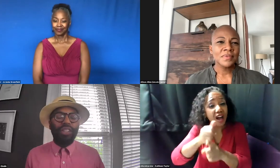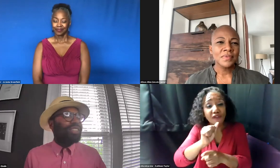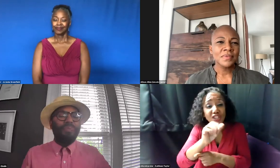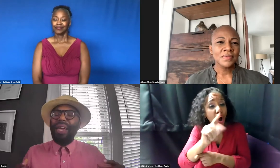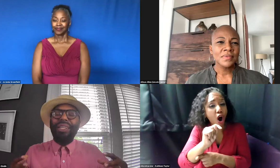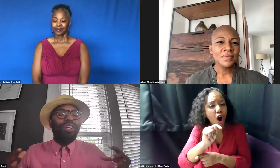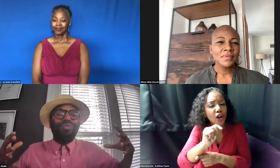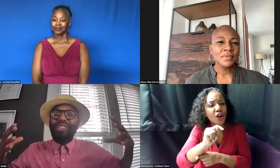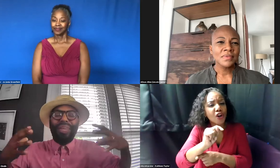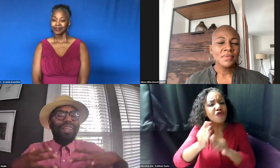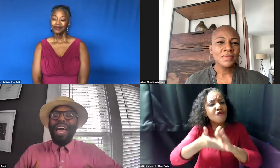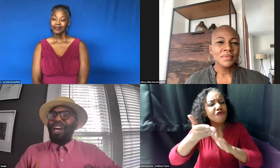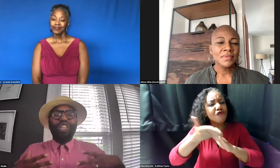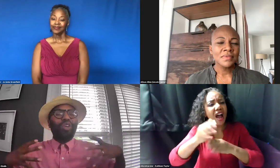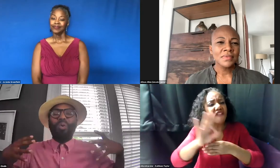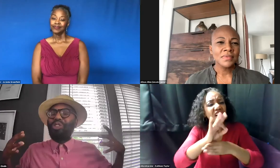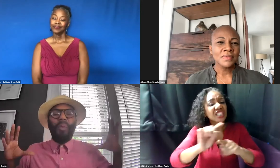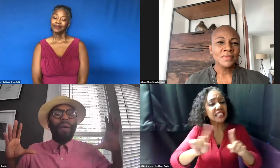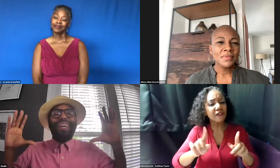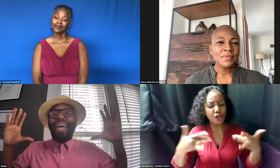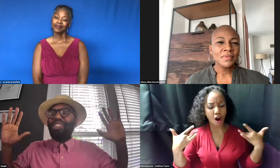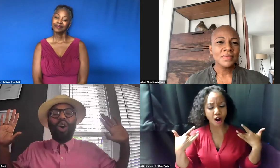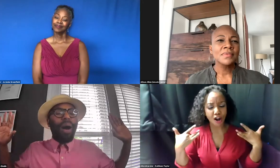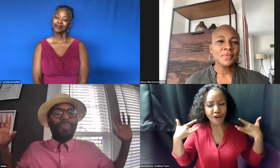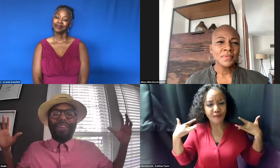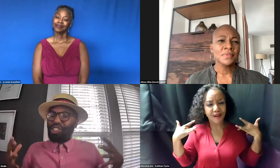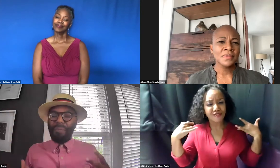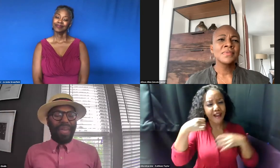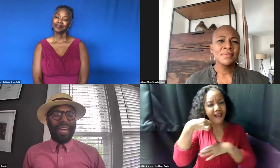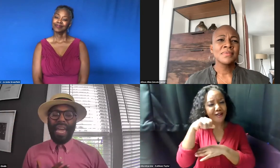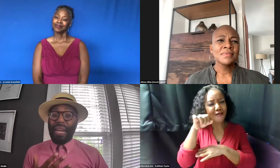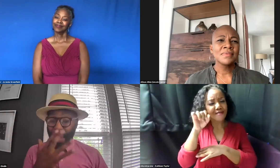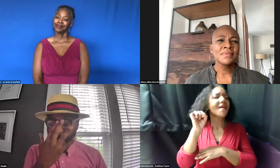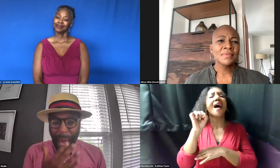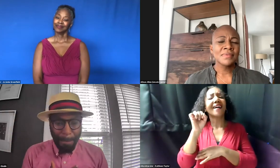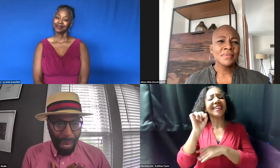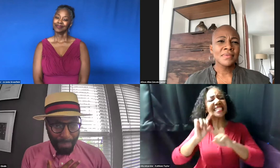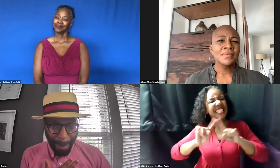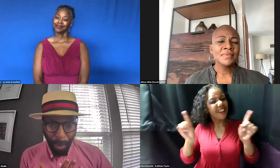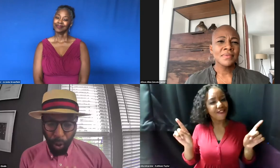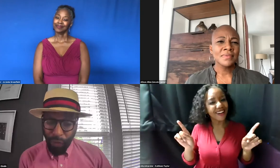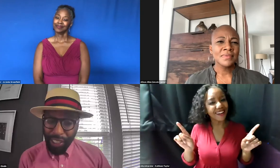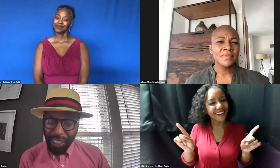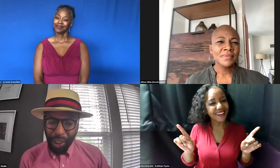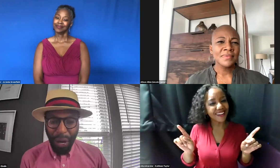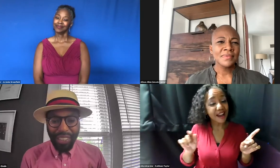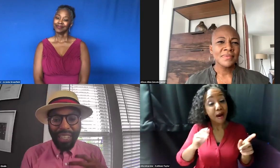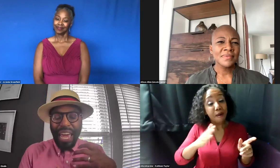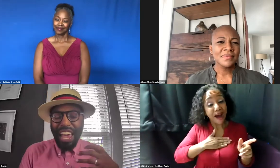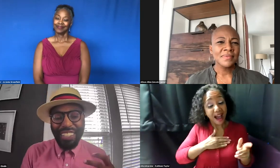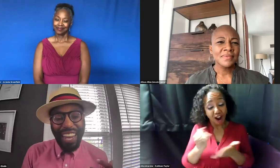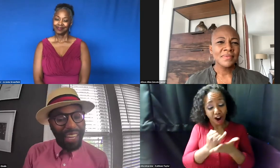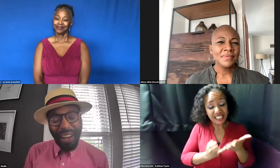world differently. Something in your shoulders go back, your heads go up, there's something in it. I mean, my modes of artistic